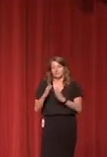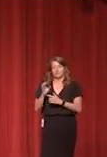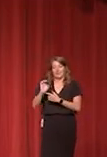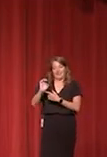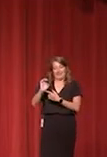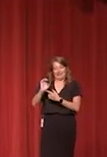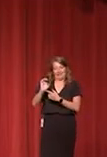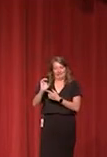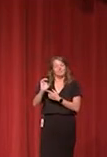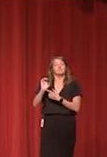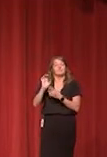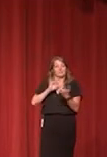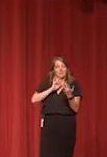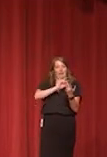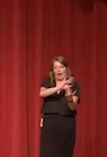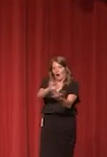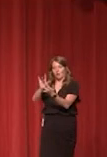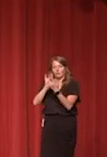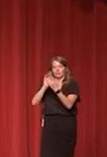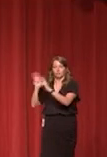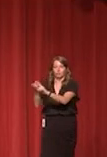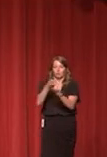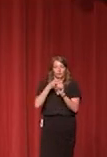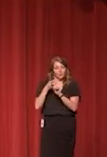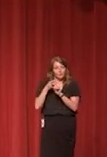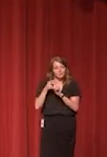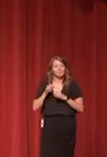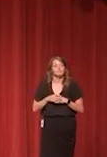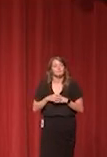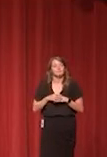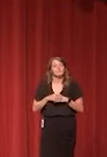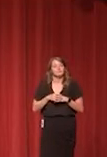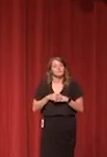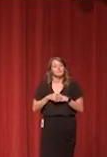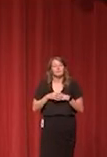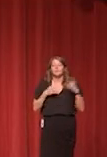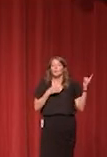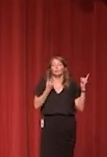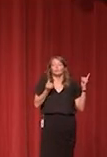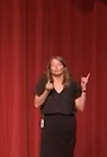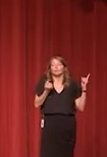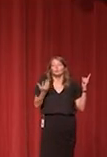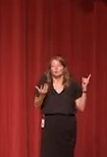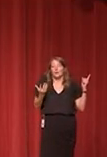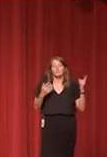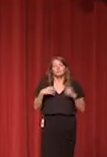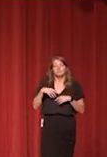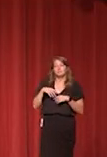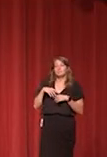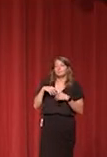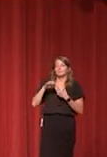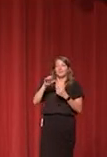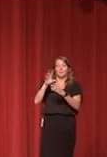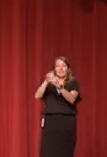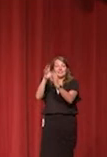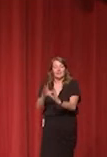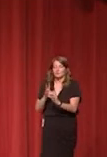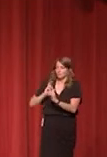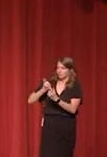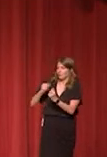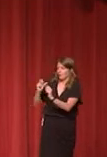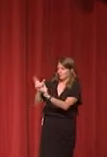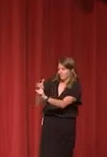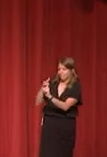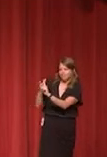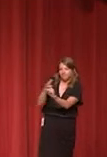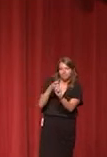recruitment, and engagement core, which is led by Dr. Dorothy Edwards. What this does, it helps us recruit participants from across Wisconsin, and it also